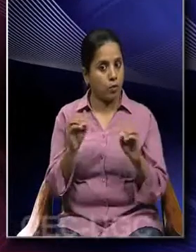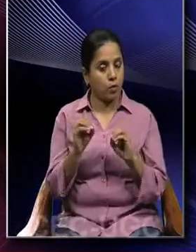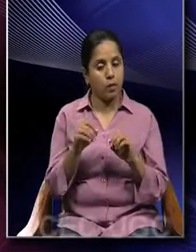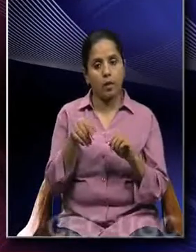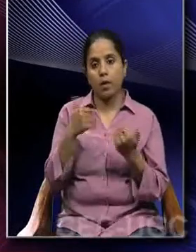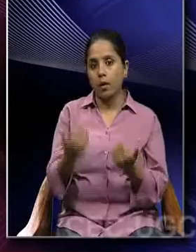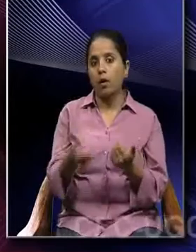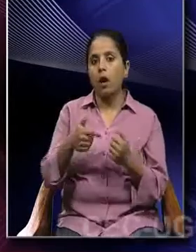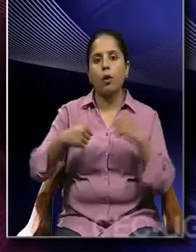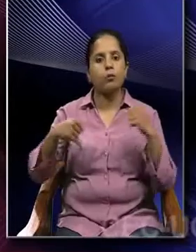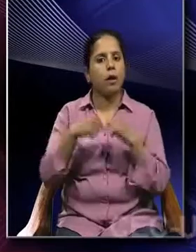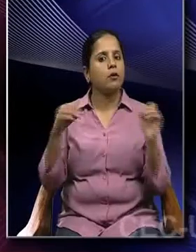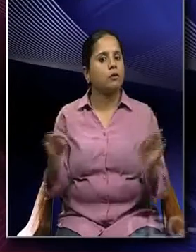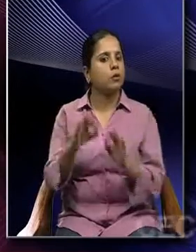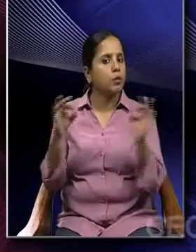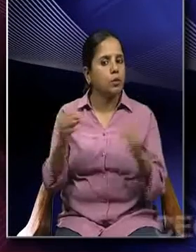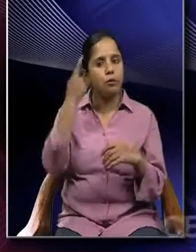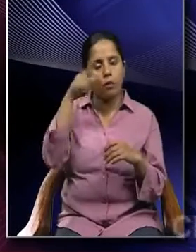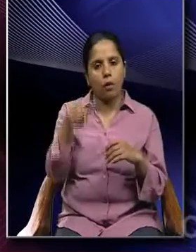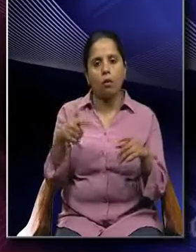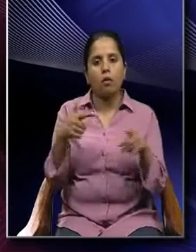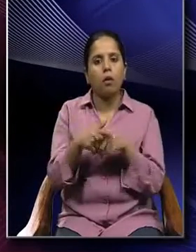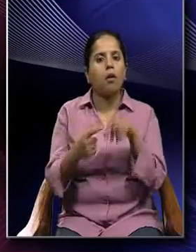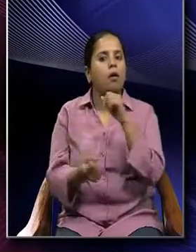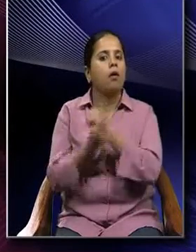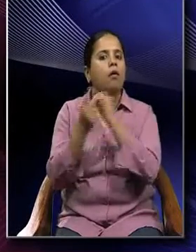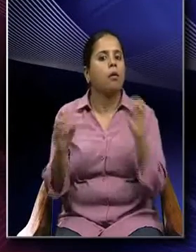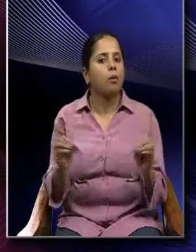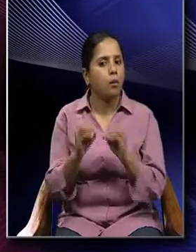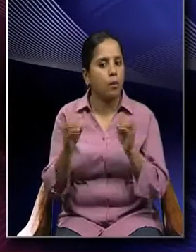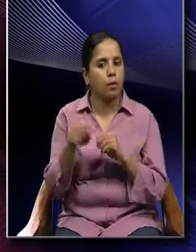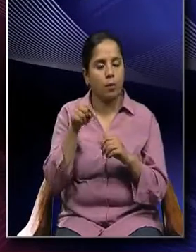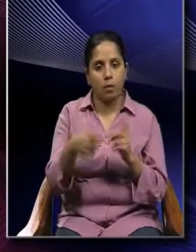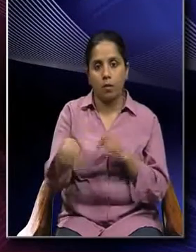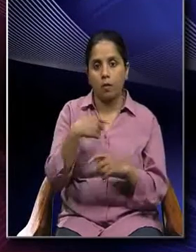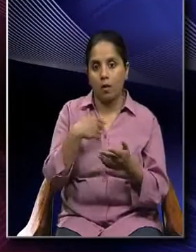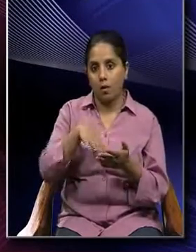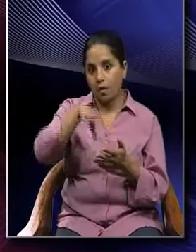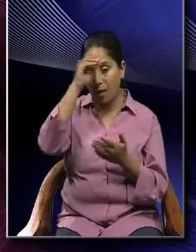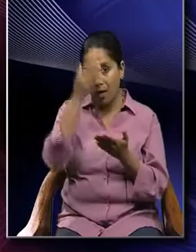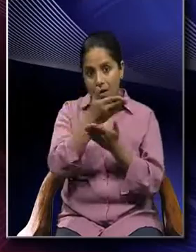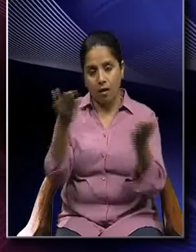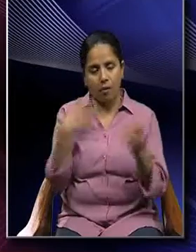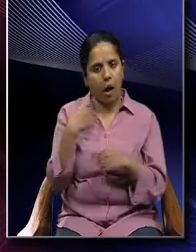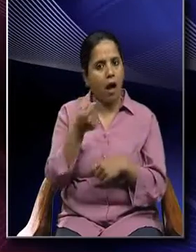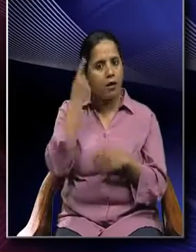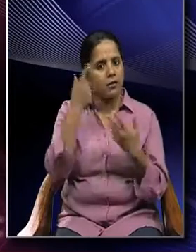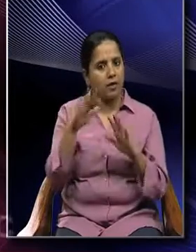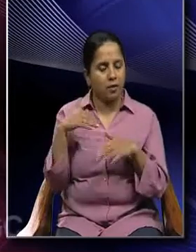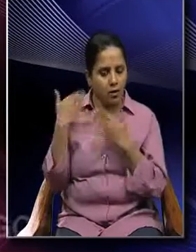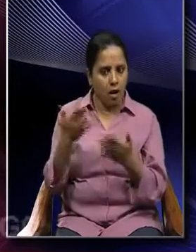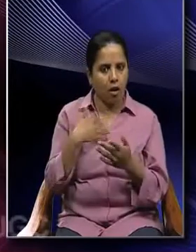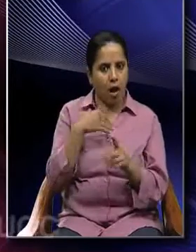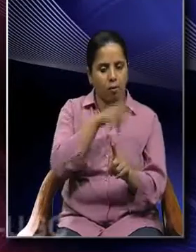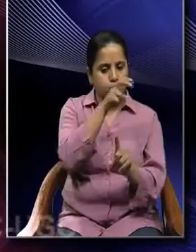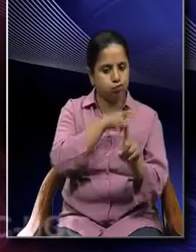no space for any kind of conflict to arise. So in this way, my dear learners, we have understood our journey, our shift